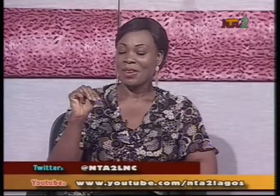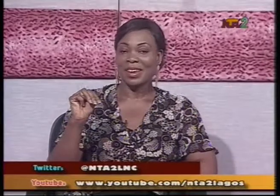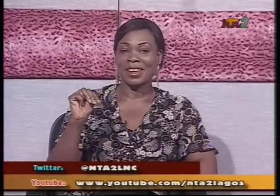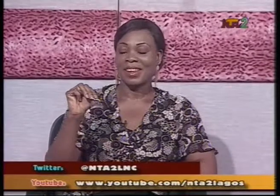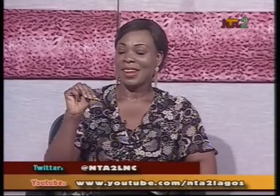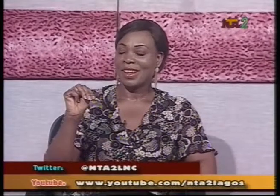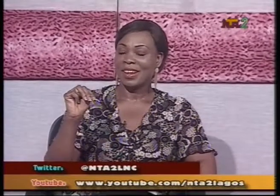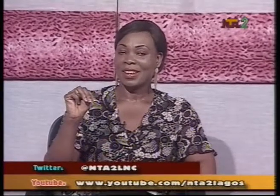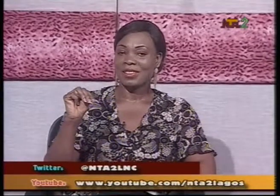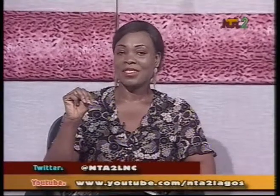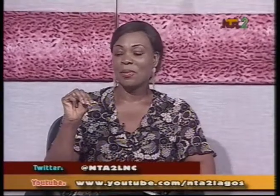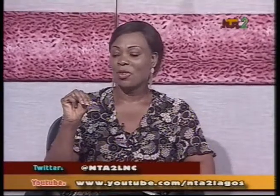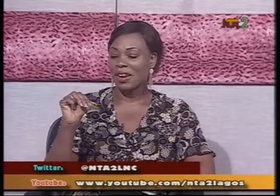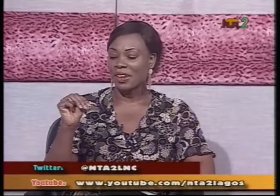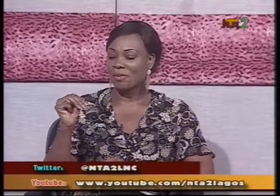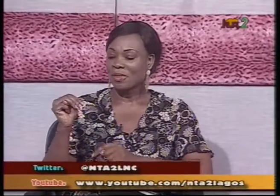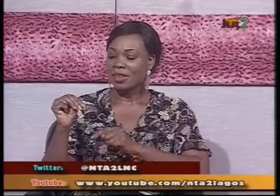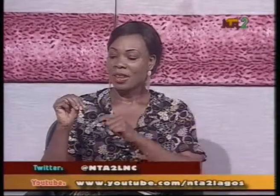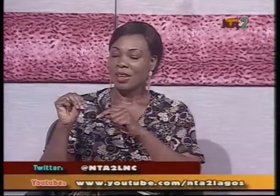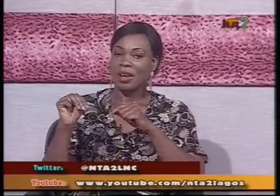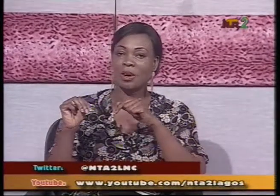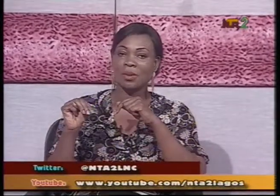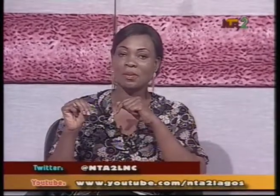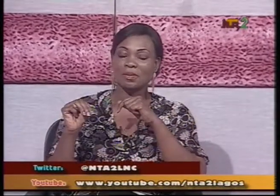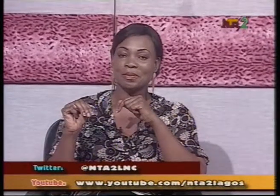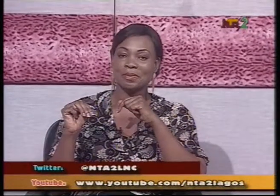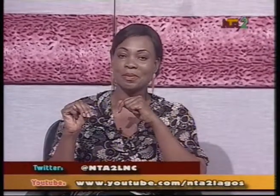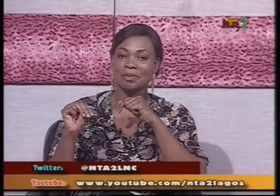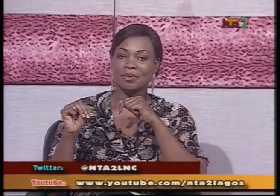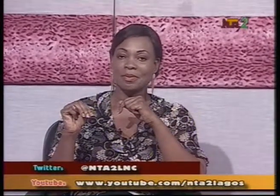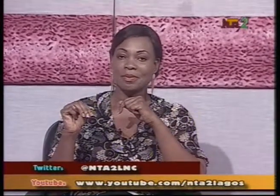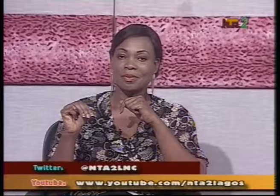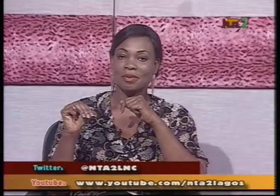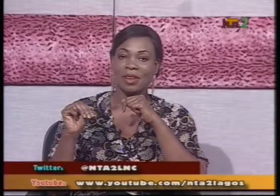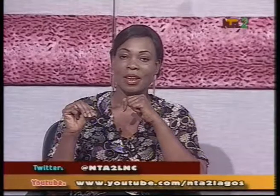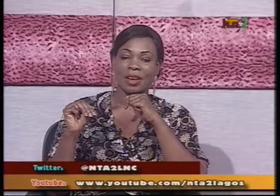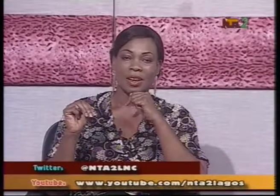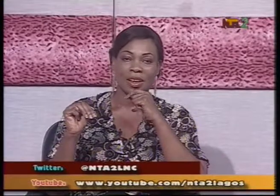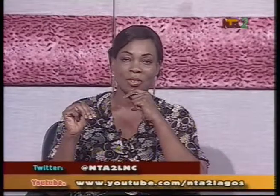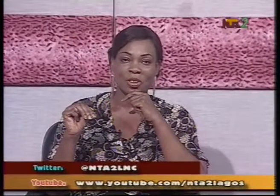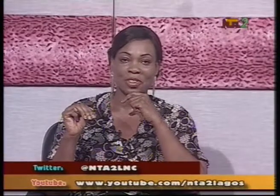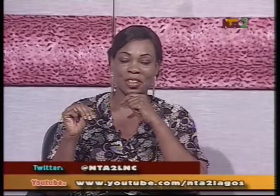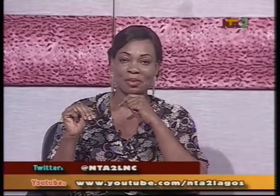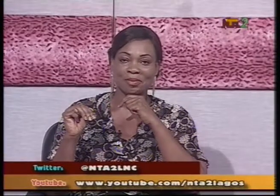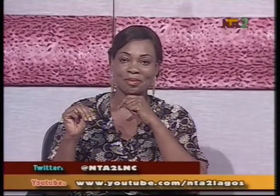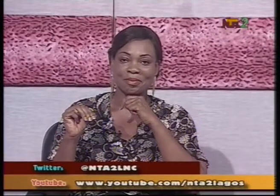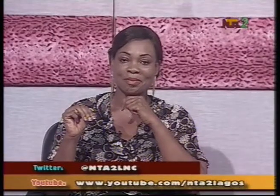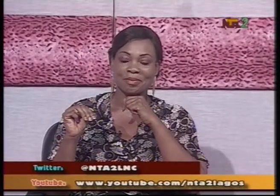Okay. Just keep trying. Hello? Hello. Yeah, good evening. Good evening,